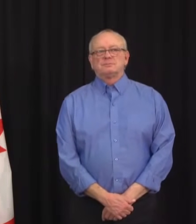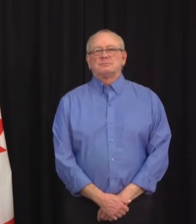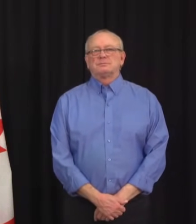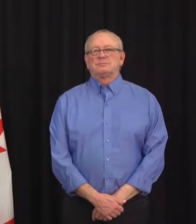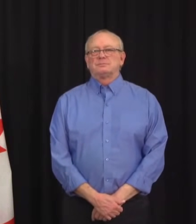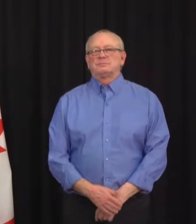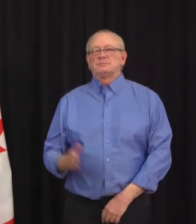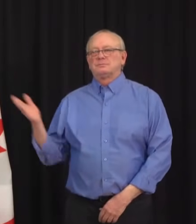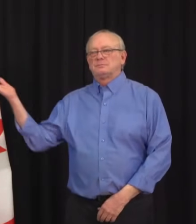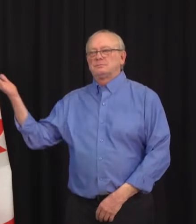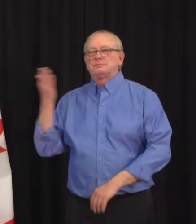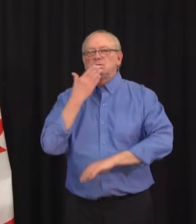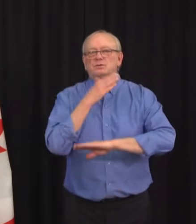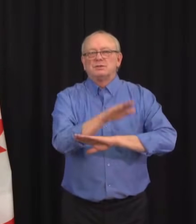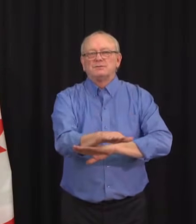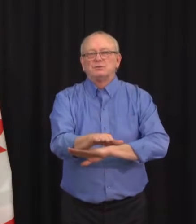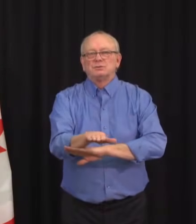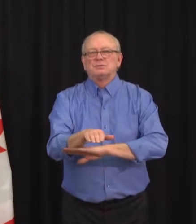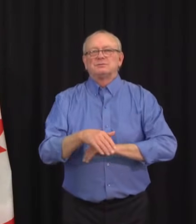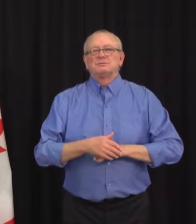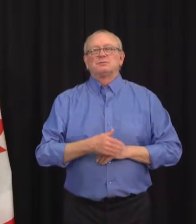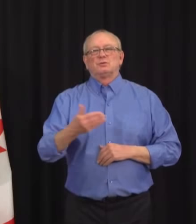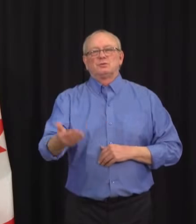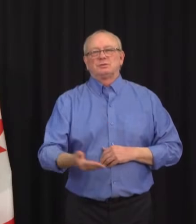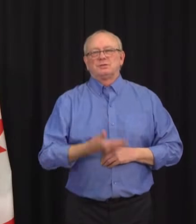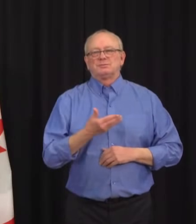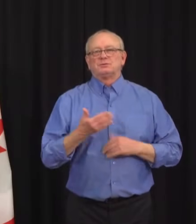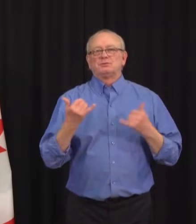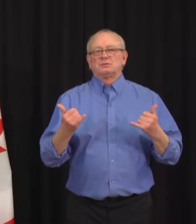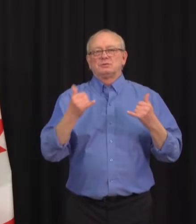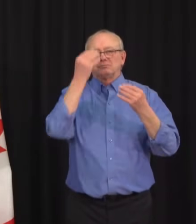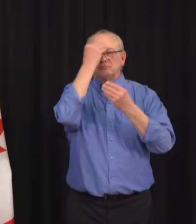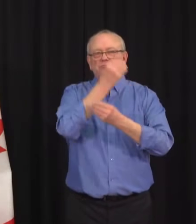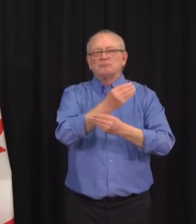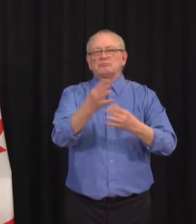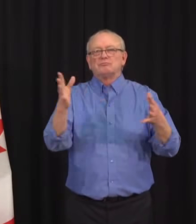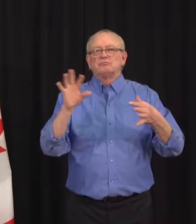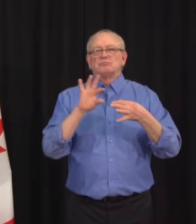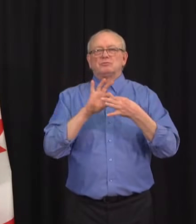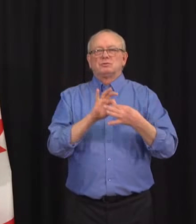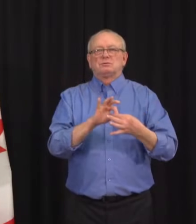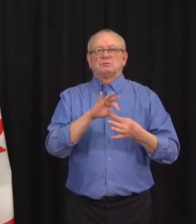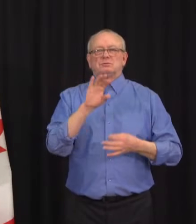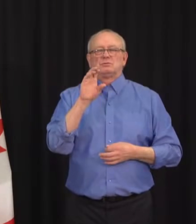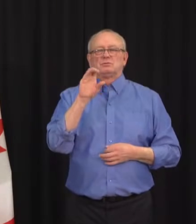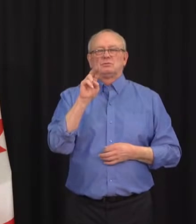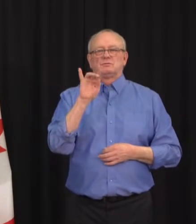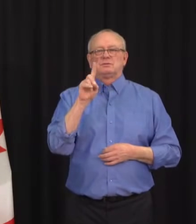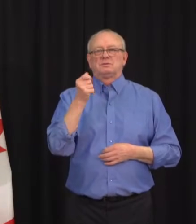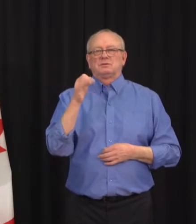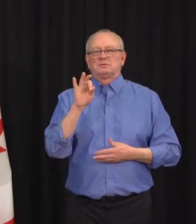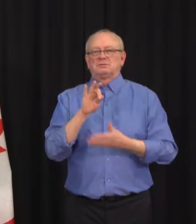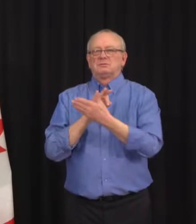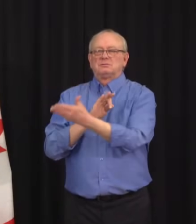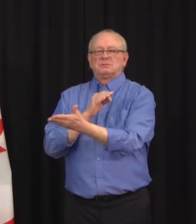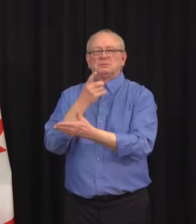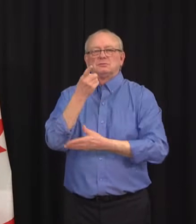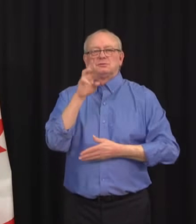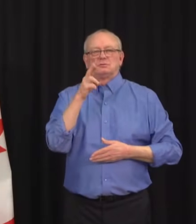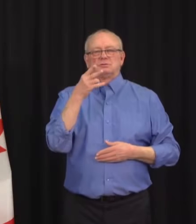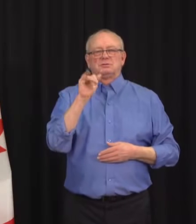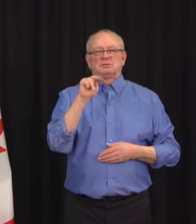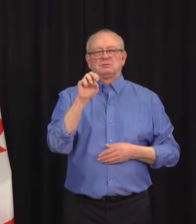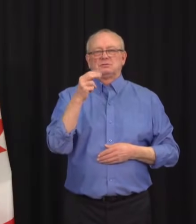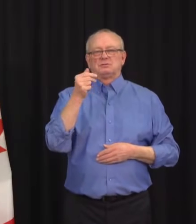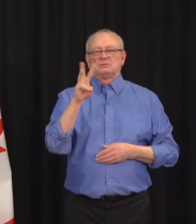Good afternoon, everyone. Welcome to today's COVID-19 update in Alberta. With us, as always, is Dr. Dina Hinshaw, Chief